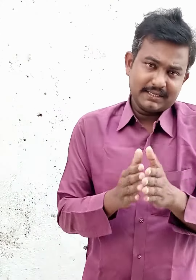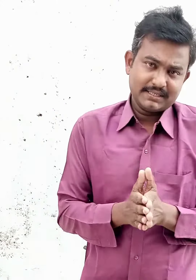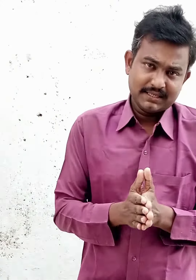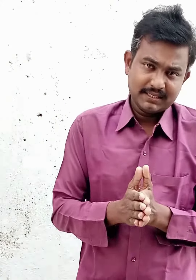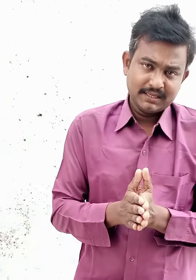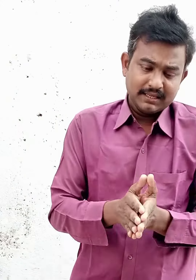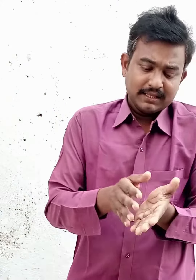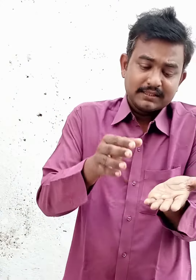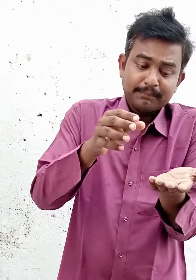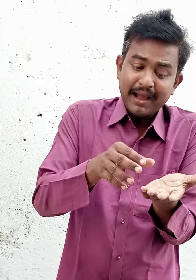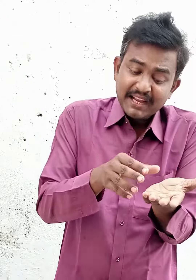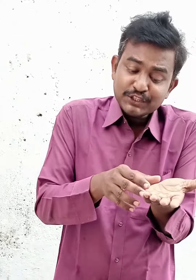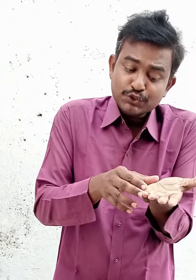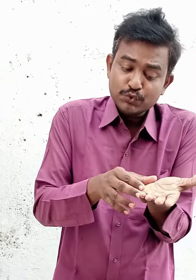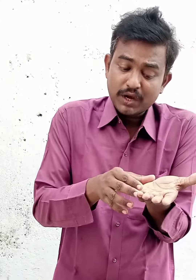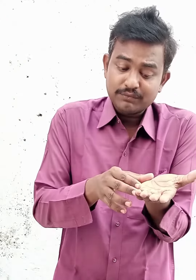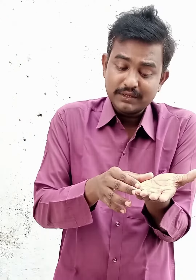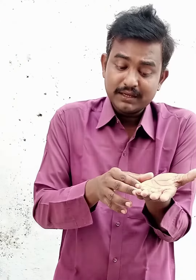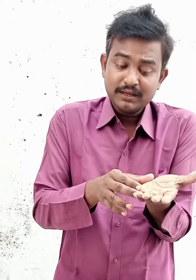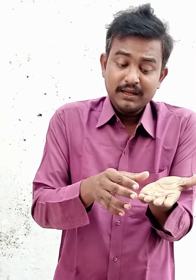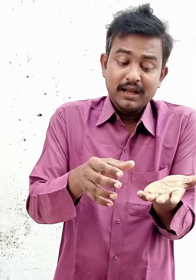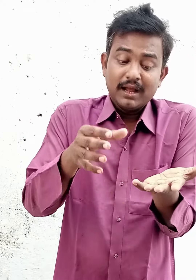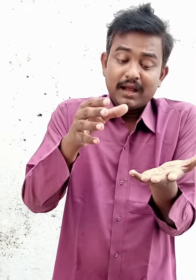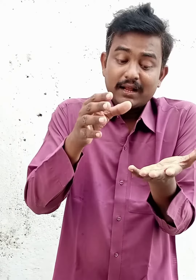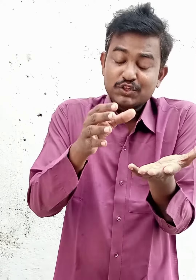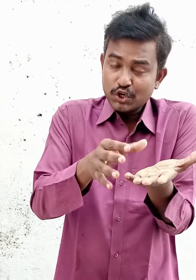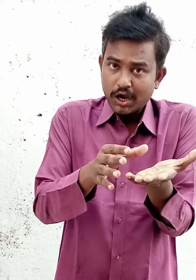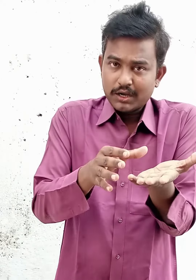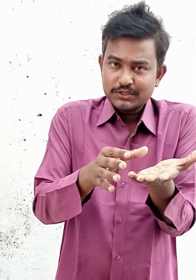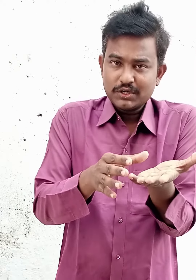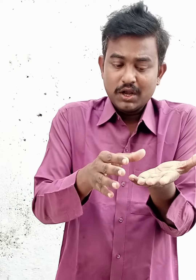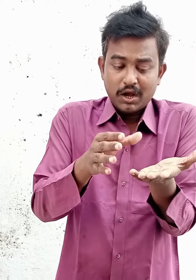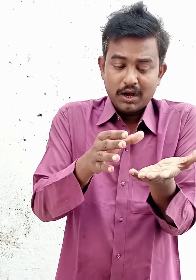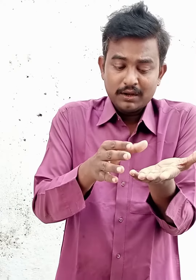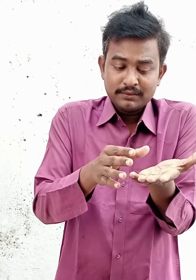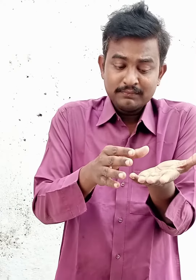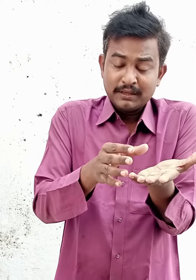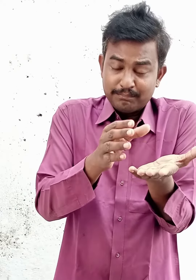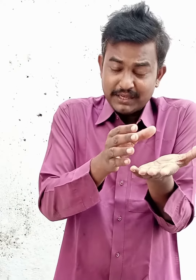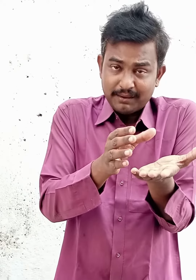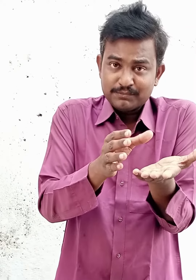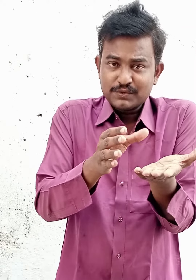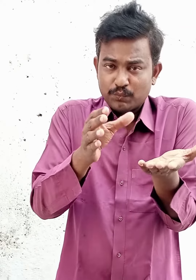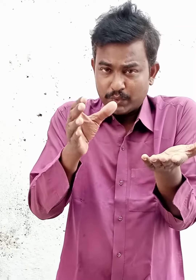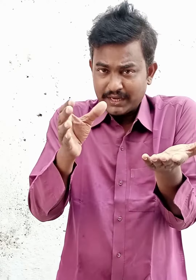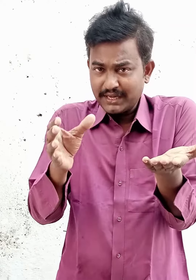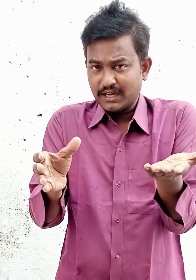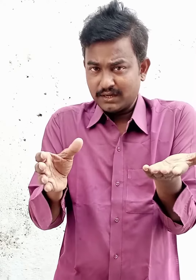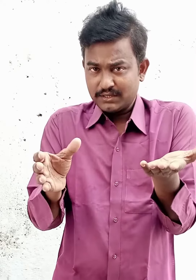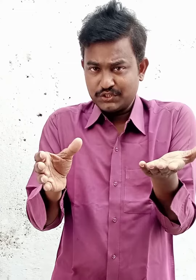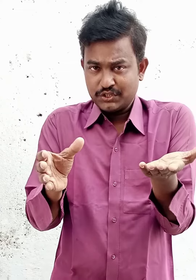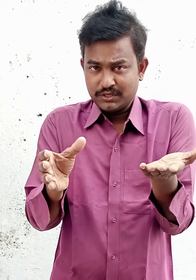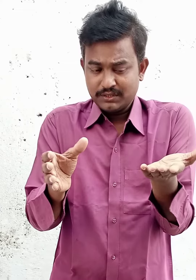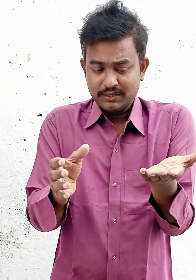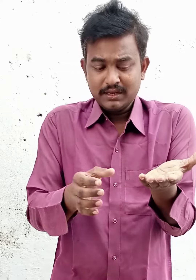But the magnitude of the charge on becomes very large.